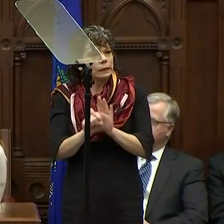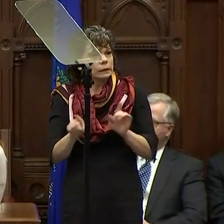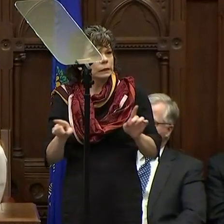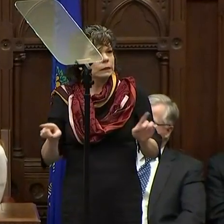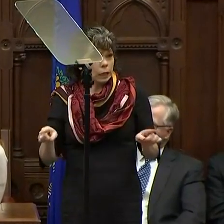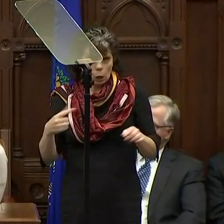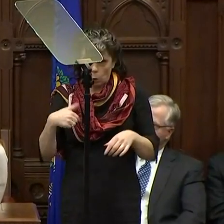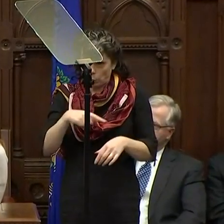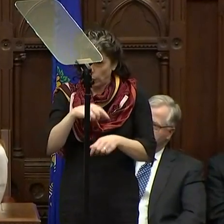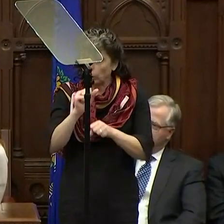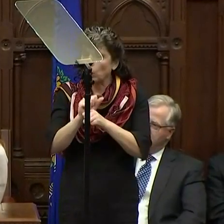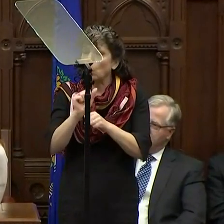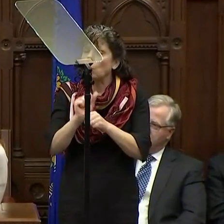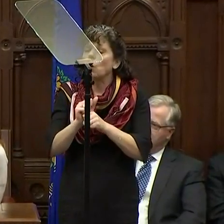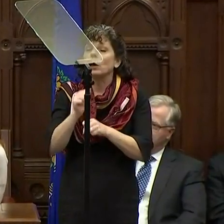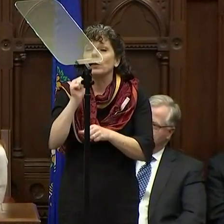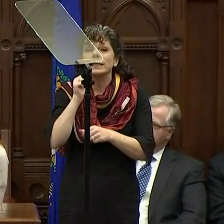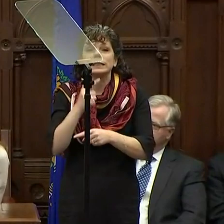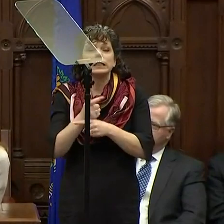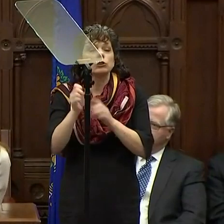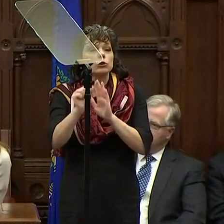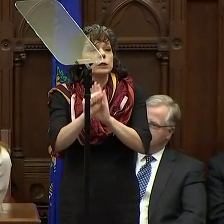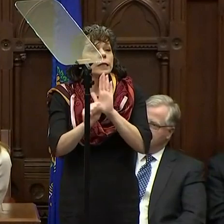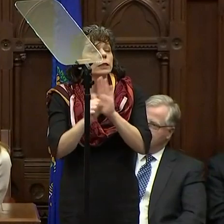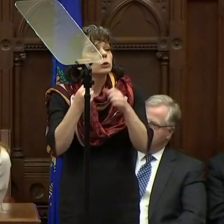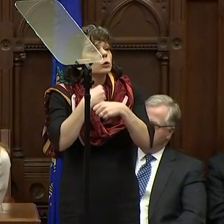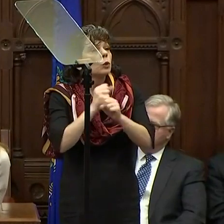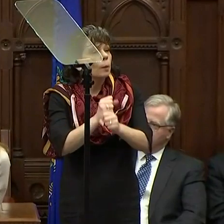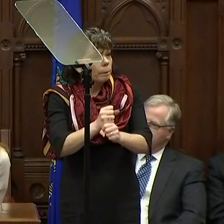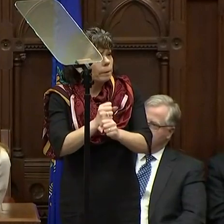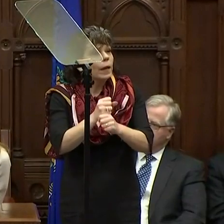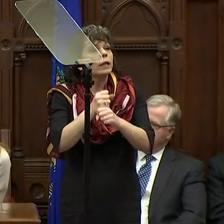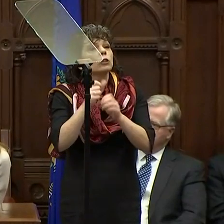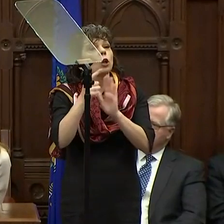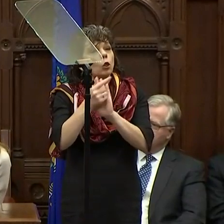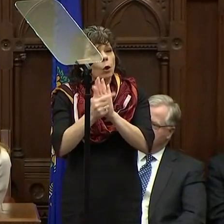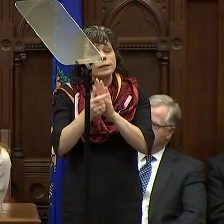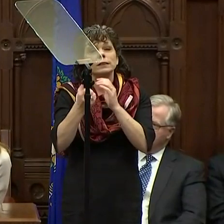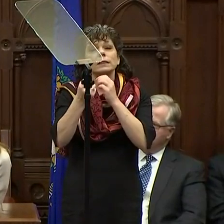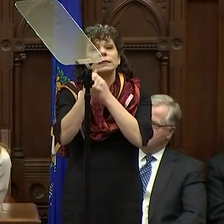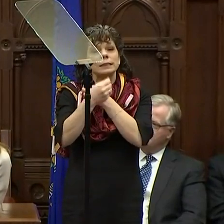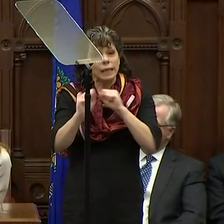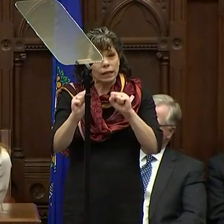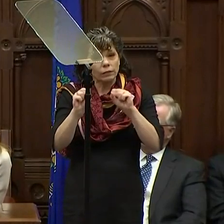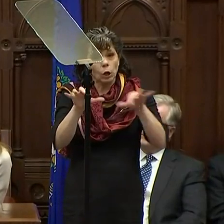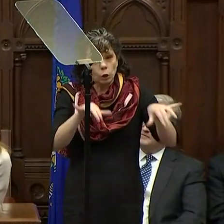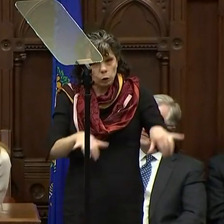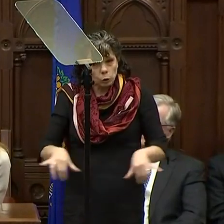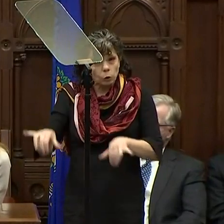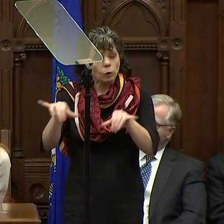And we will work with our neighboring states to make our laws safe, uniform, and enforceable.